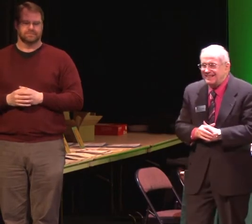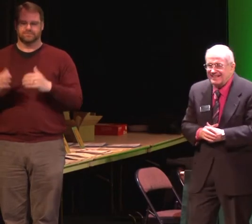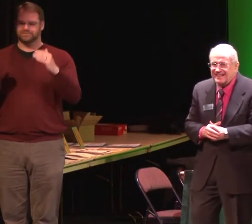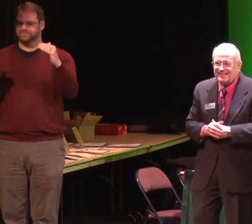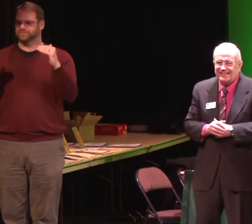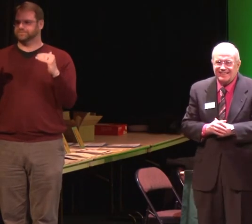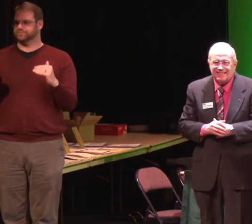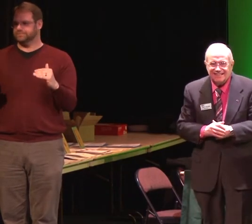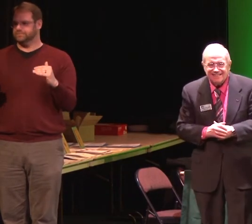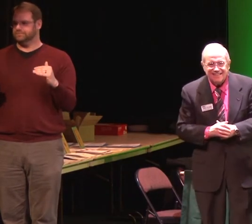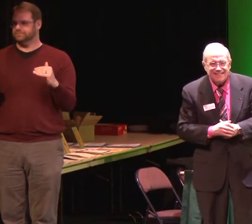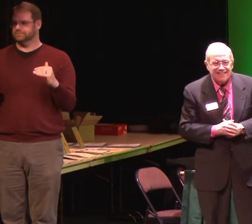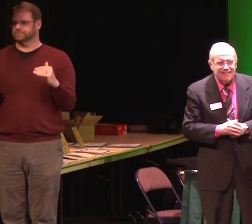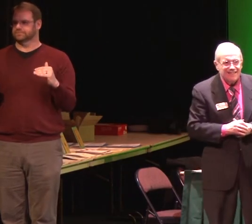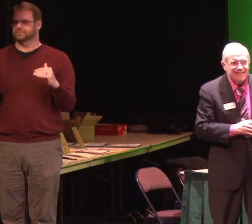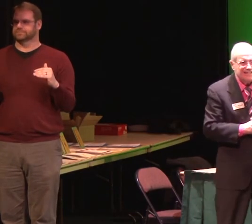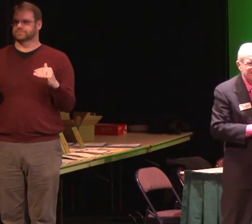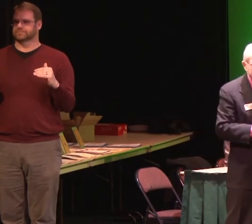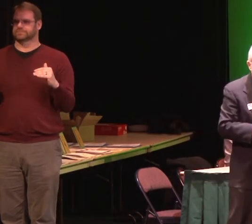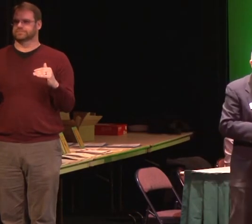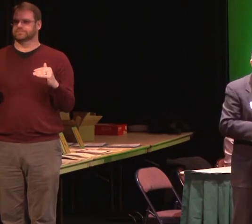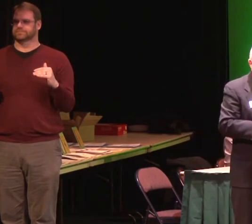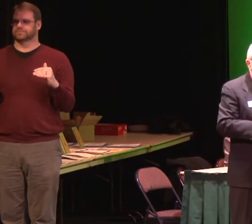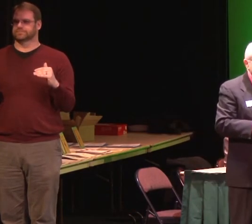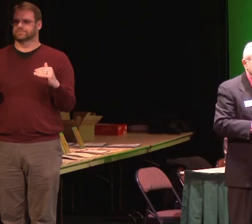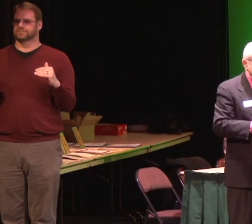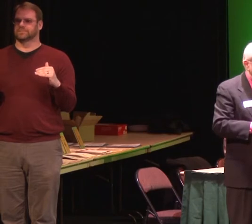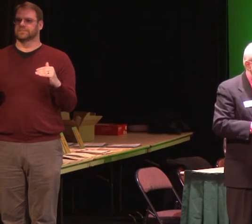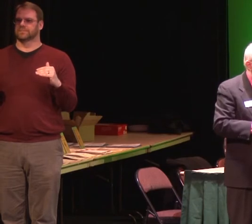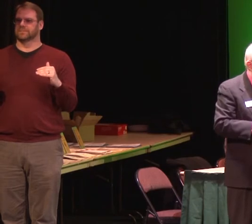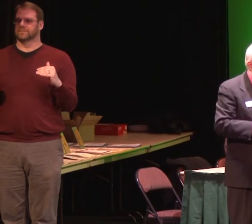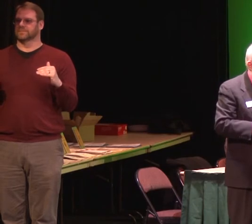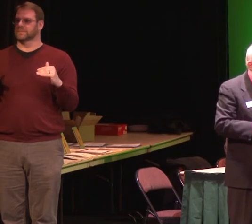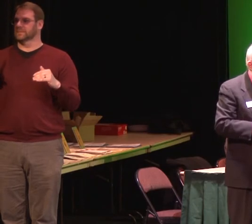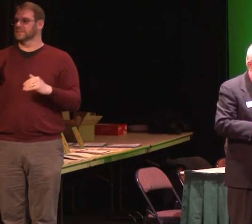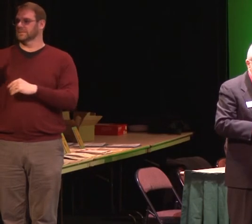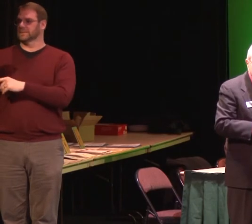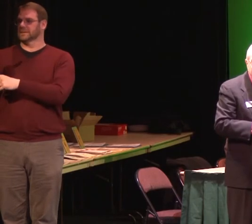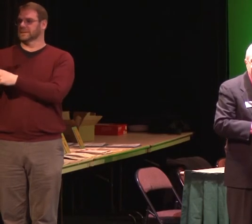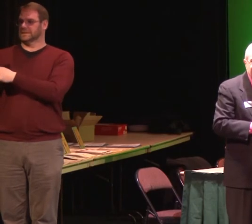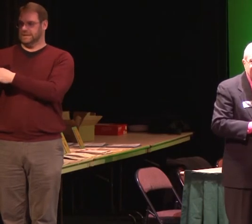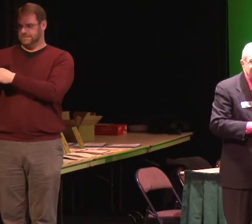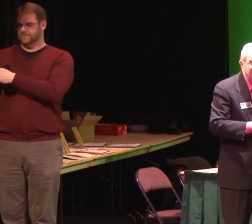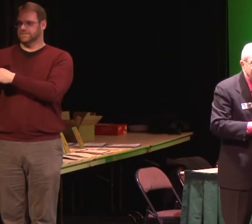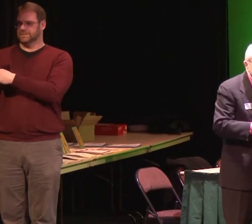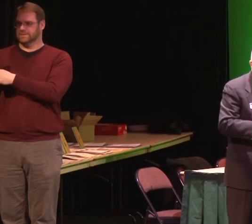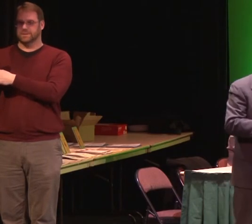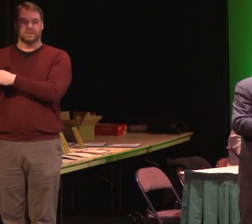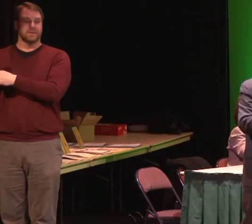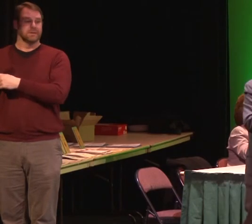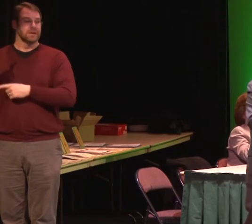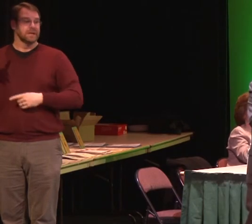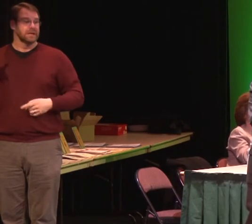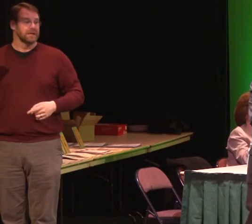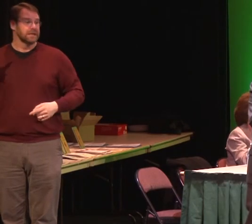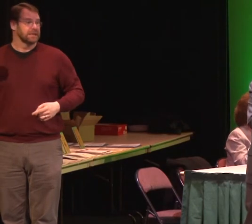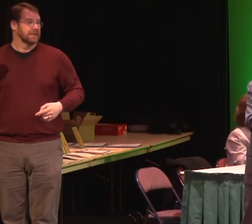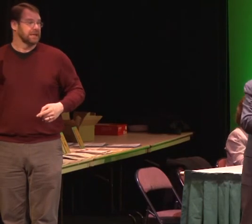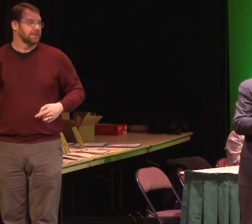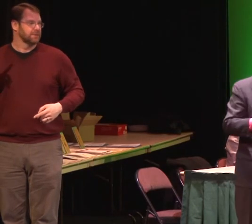The next recipient of the forum certificate of participation is Dave Plateau. David?